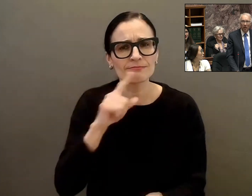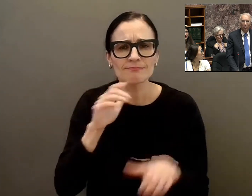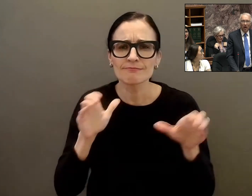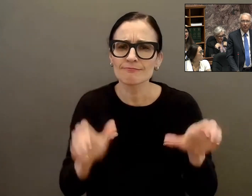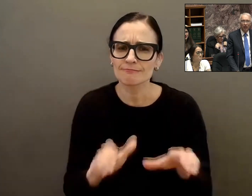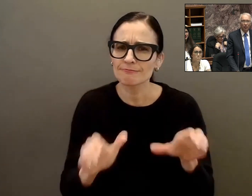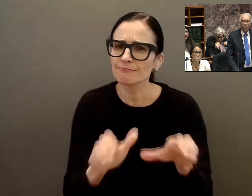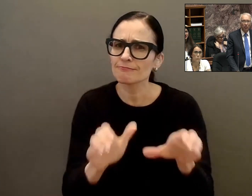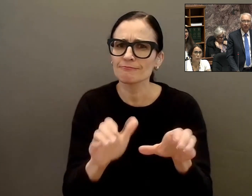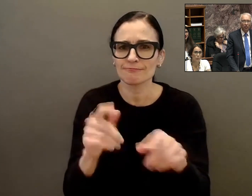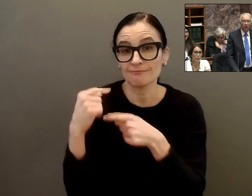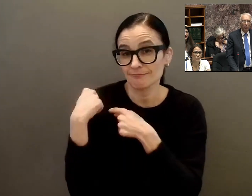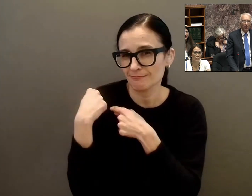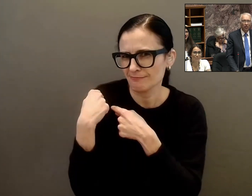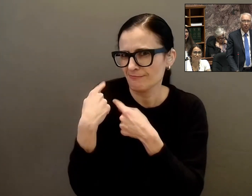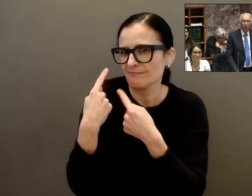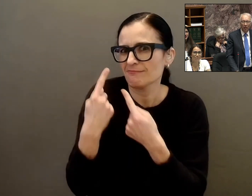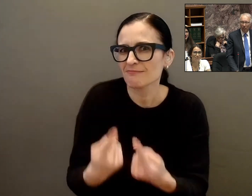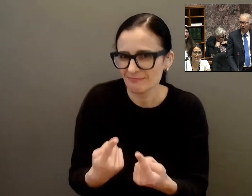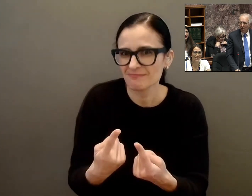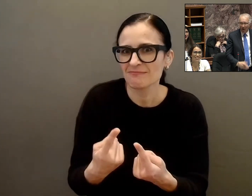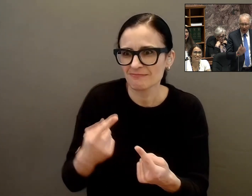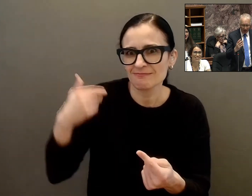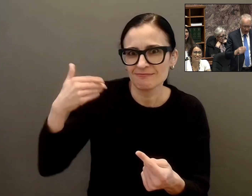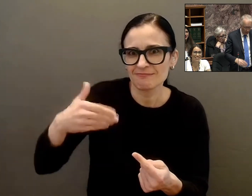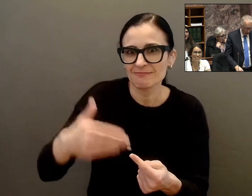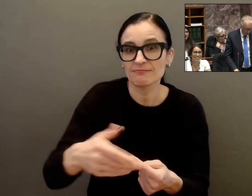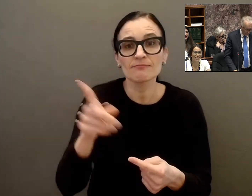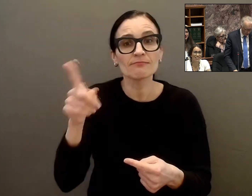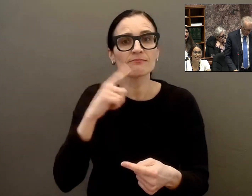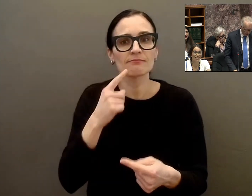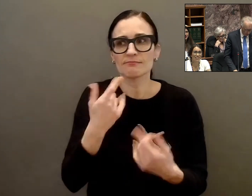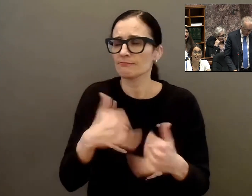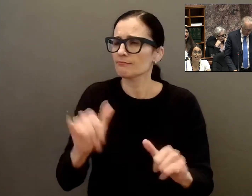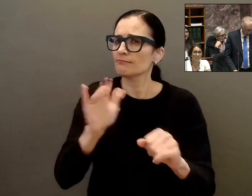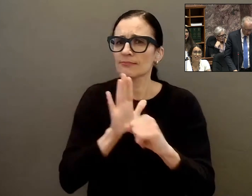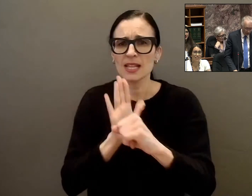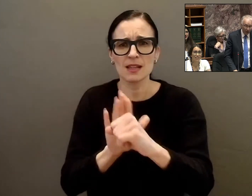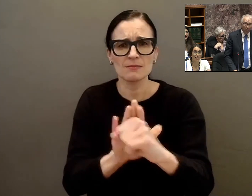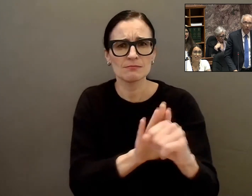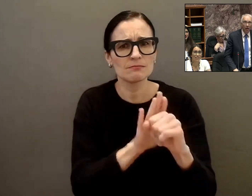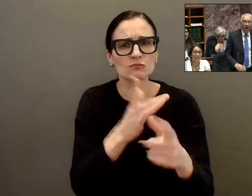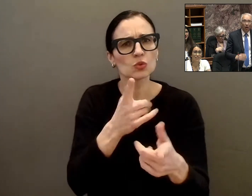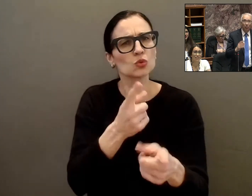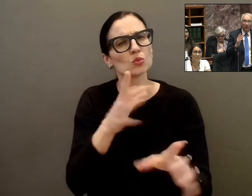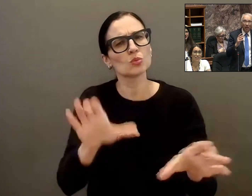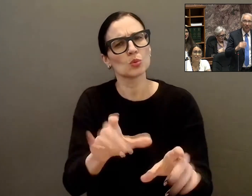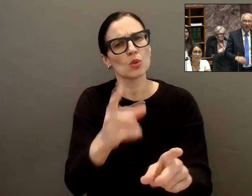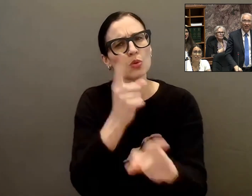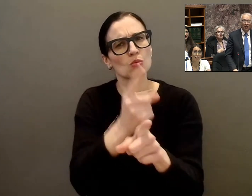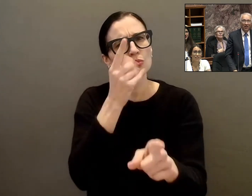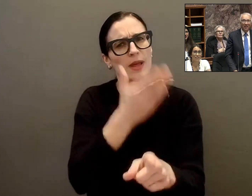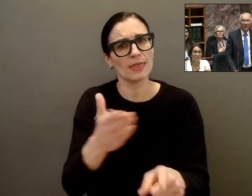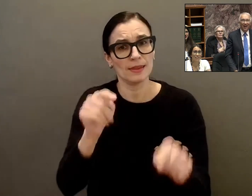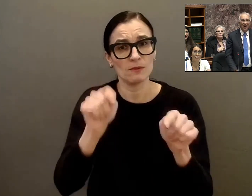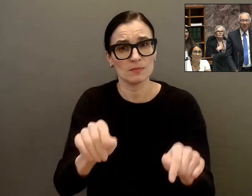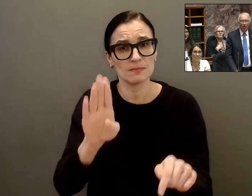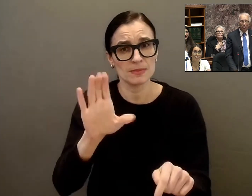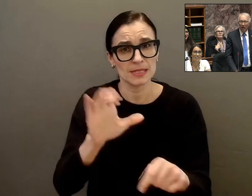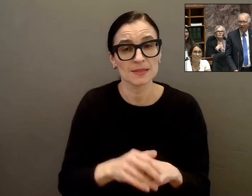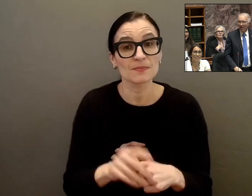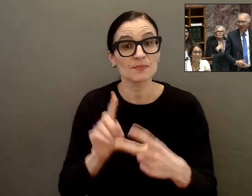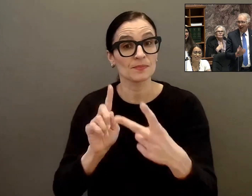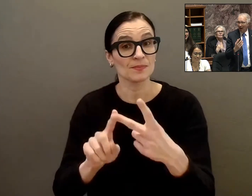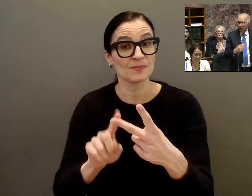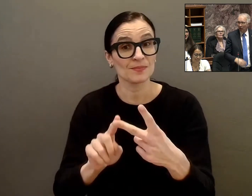she continues to advocate for the things that are right in this province. And with her is also Frenchie Viho. I hope I've got that name right in